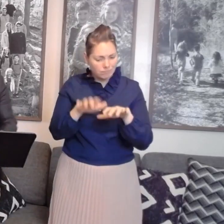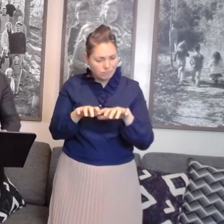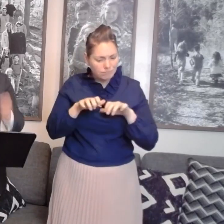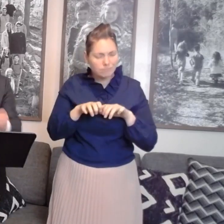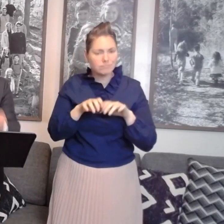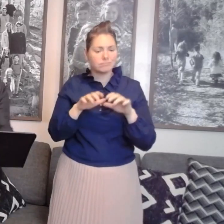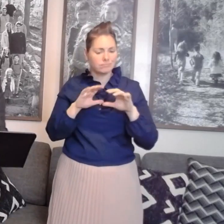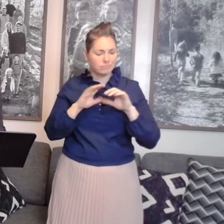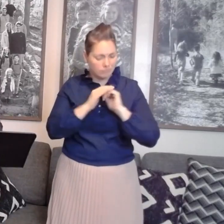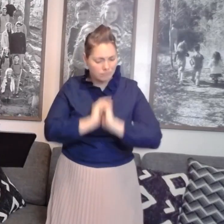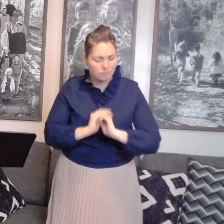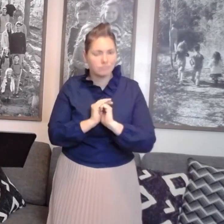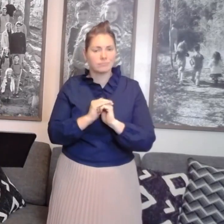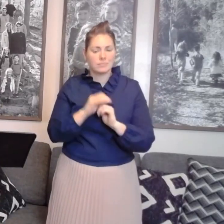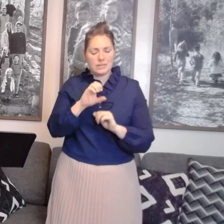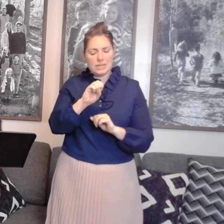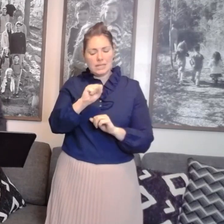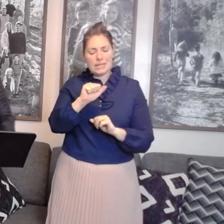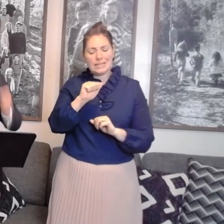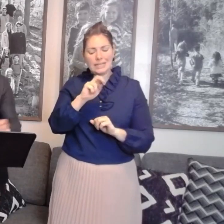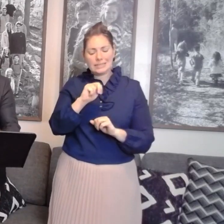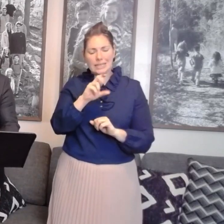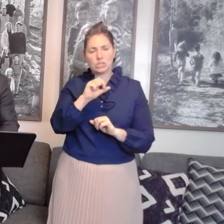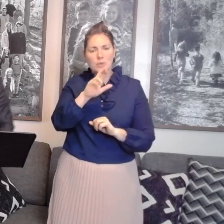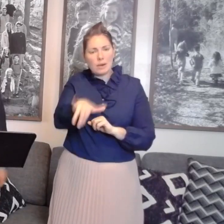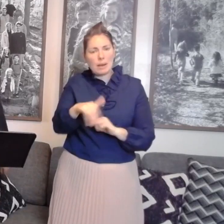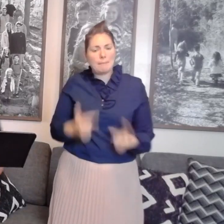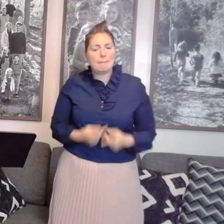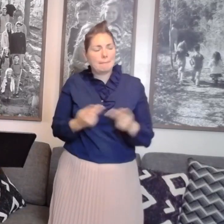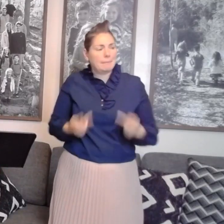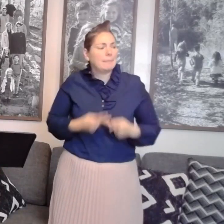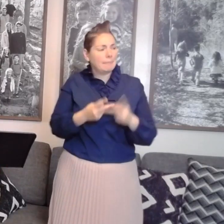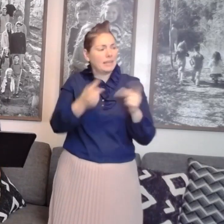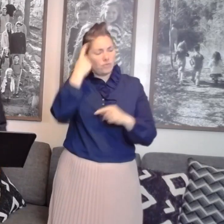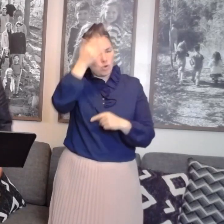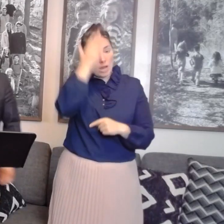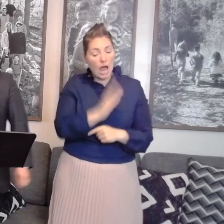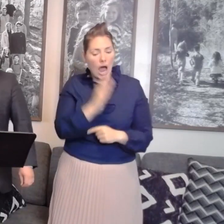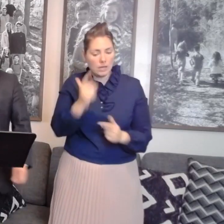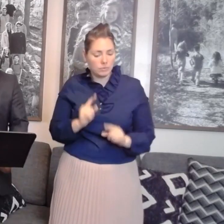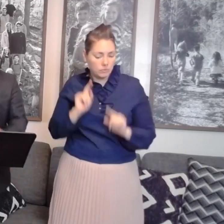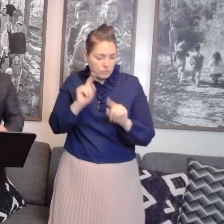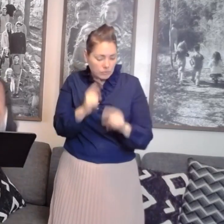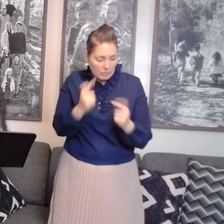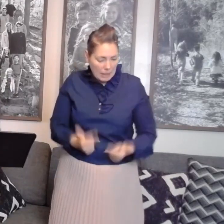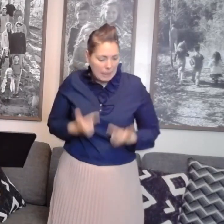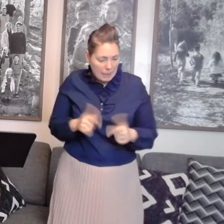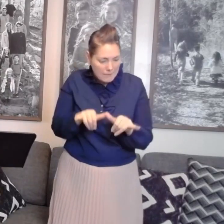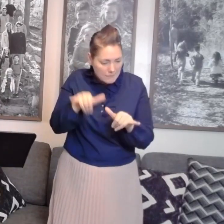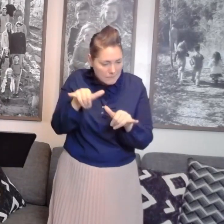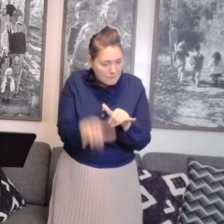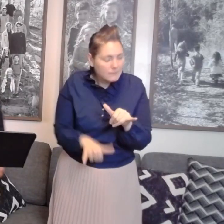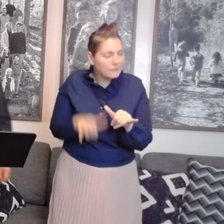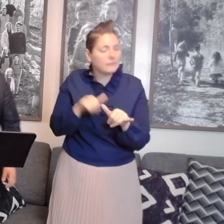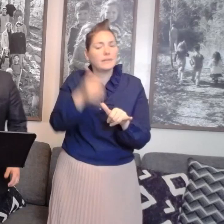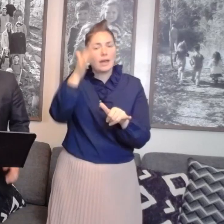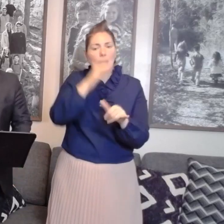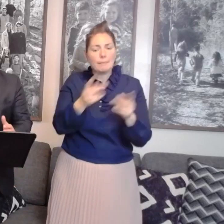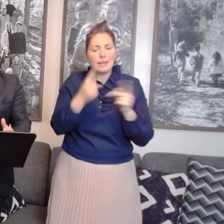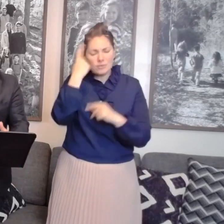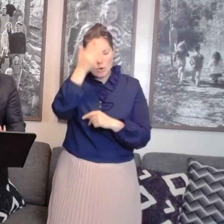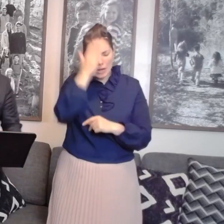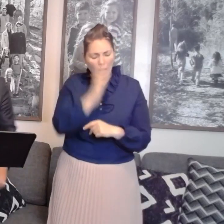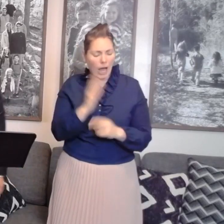place for God to dwell, a place for God to live, a place for God